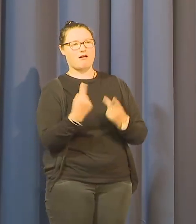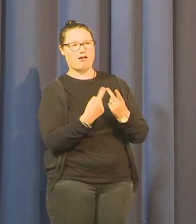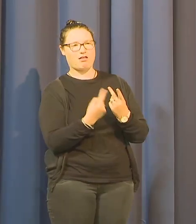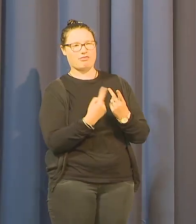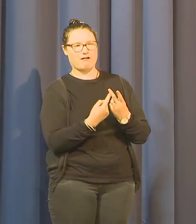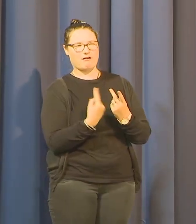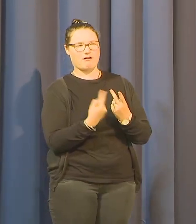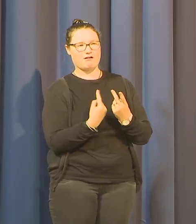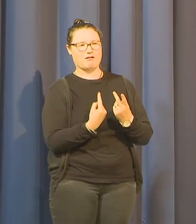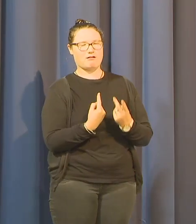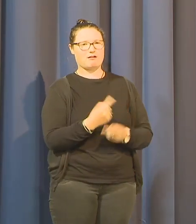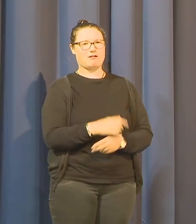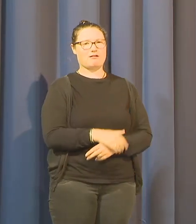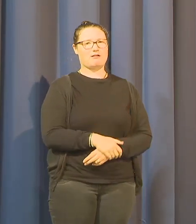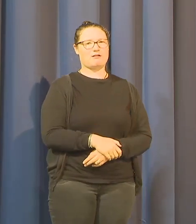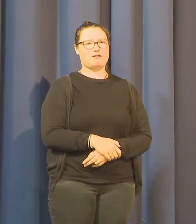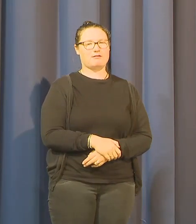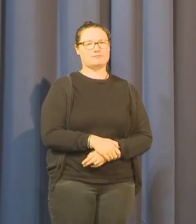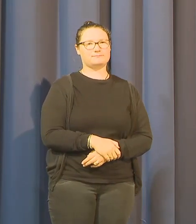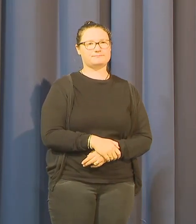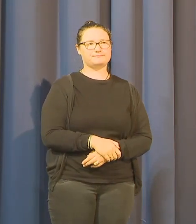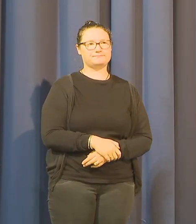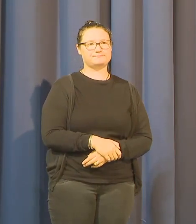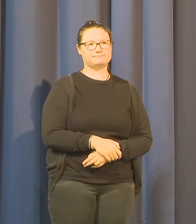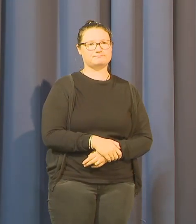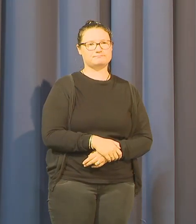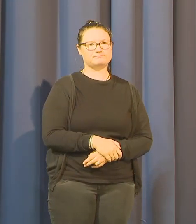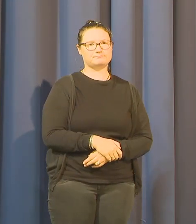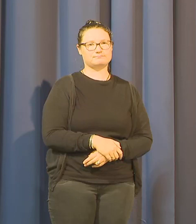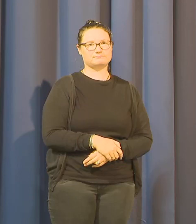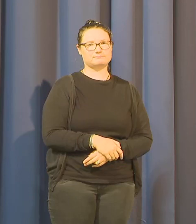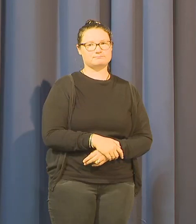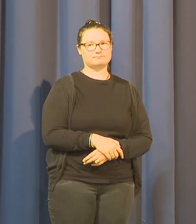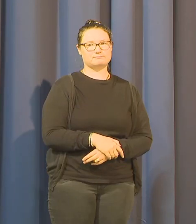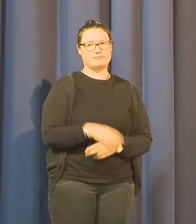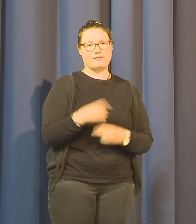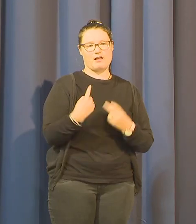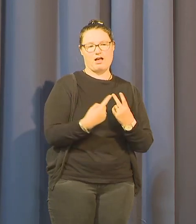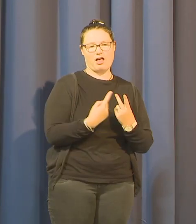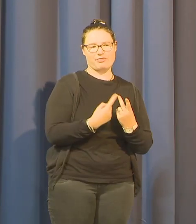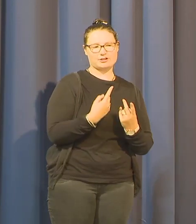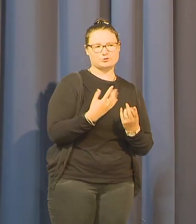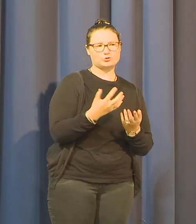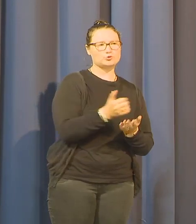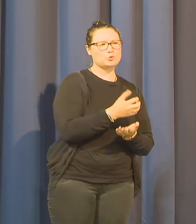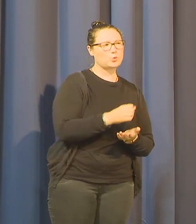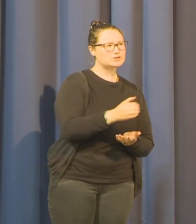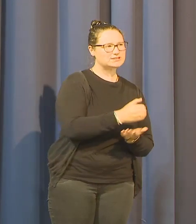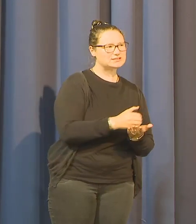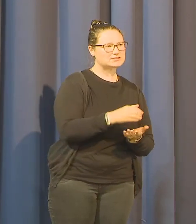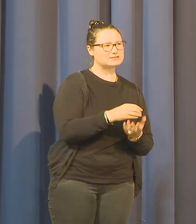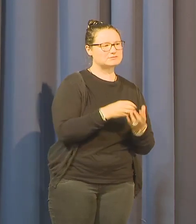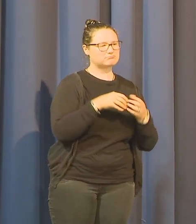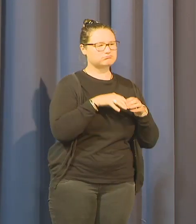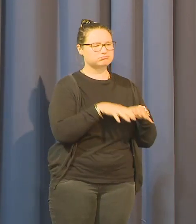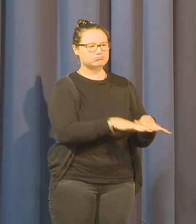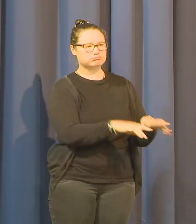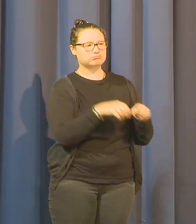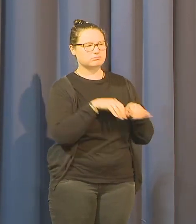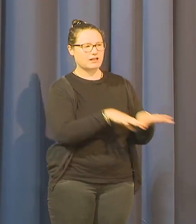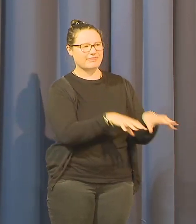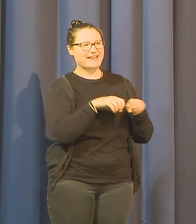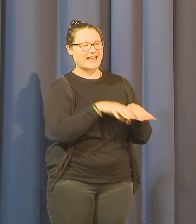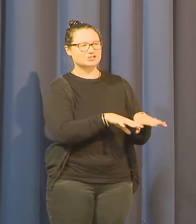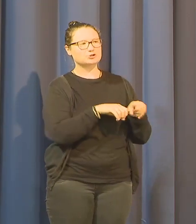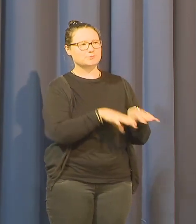The others are some other potential sources of discharge, like fly tips within the catchment. But we